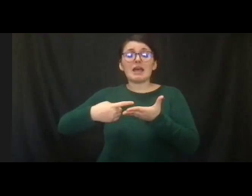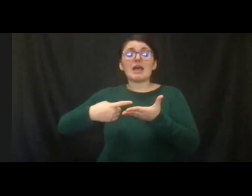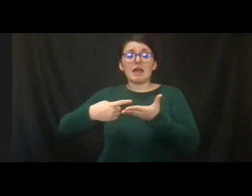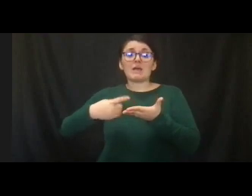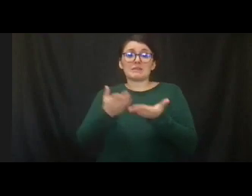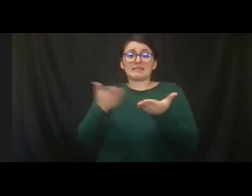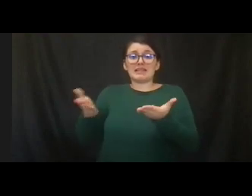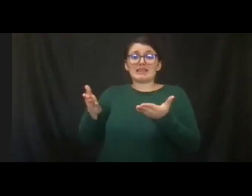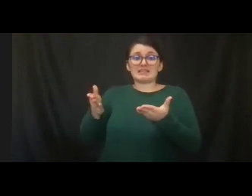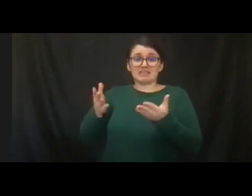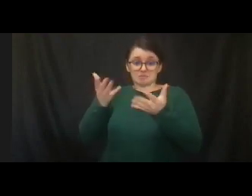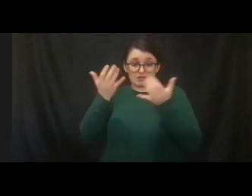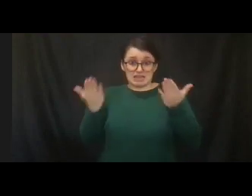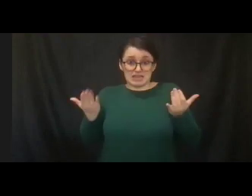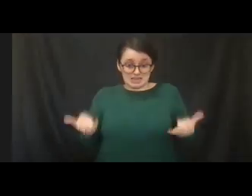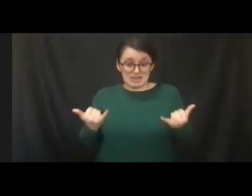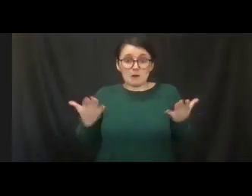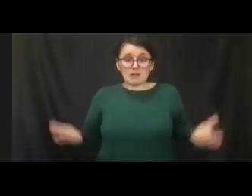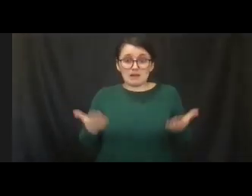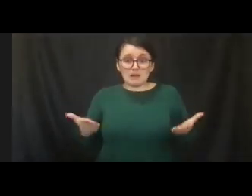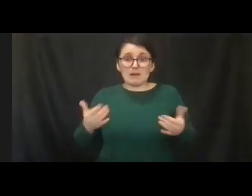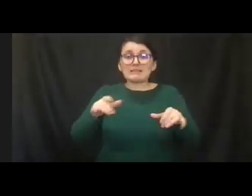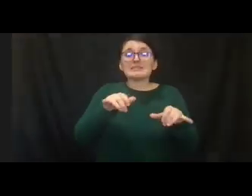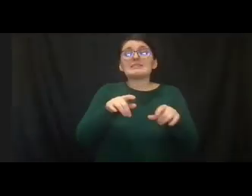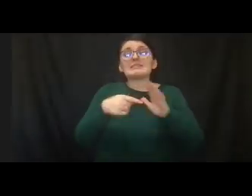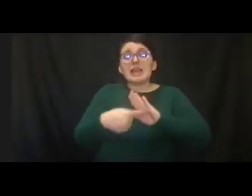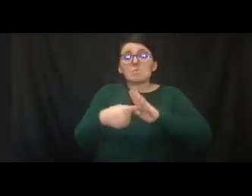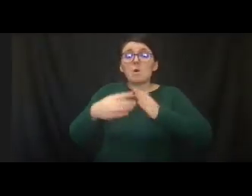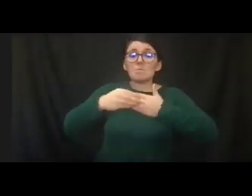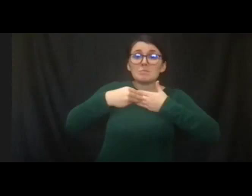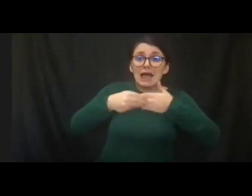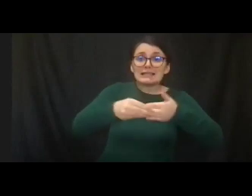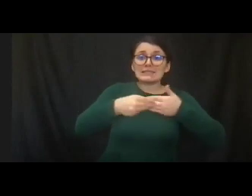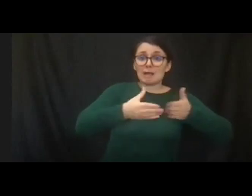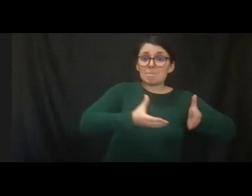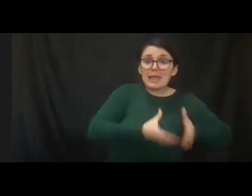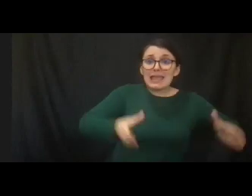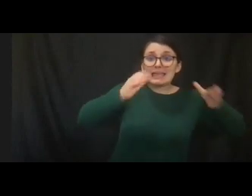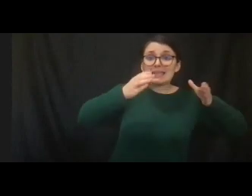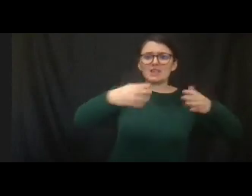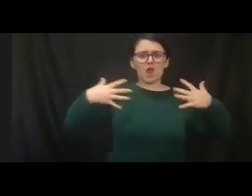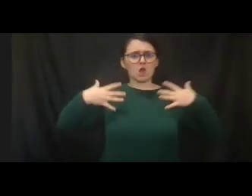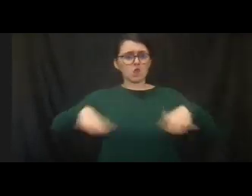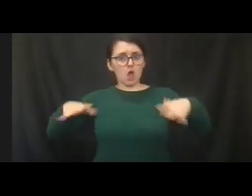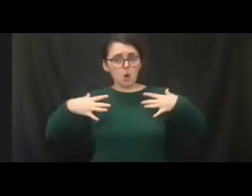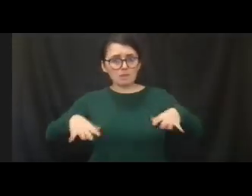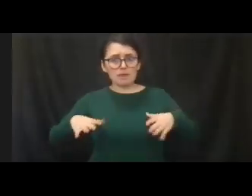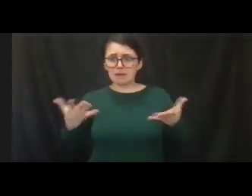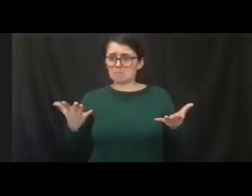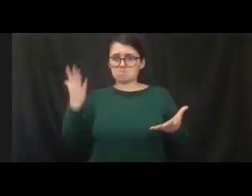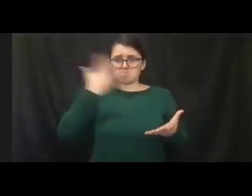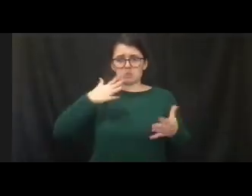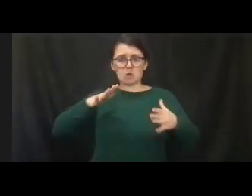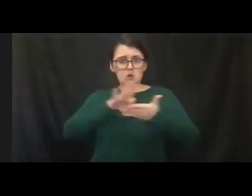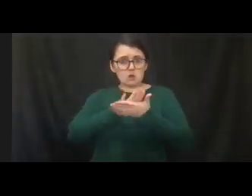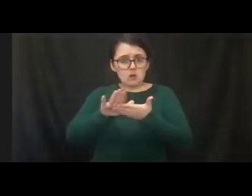transfer station. All different kinds of plastic bins, old toys, clothing even ends up in there, all kinds of things